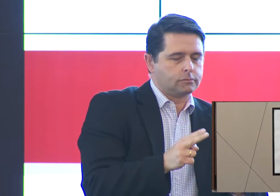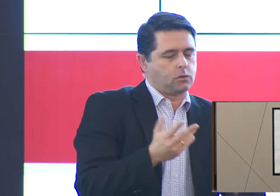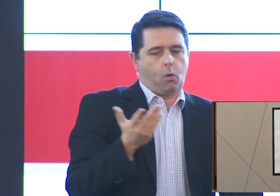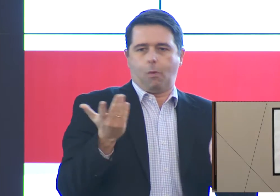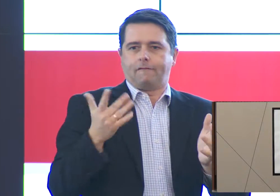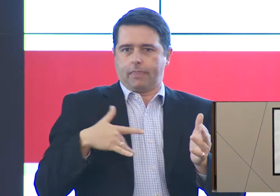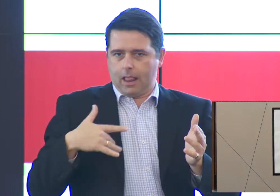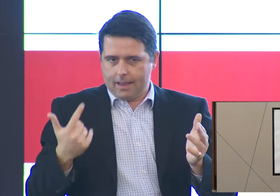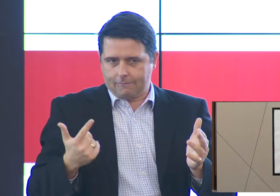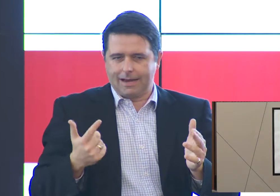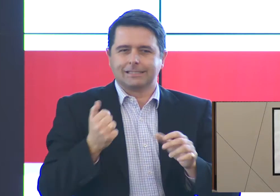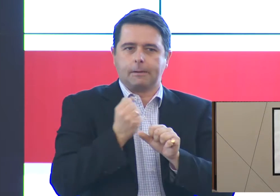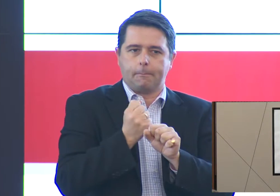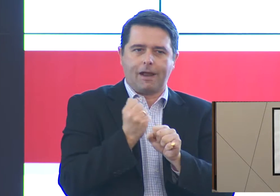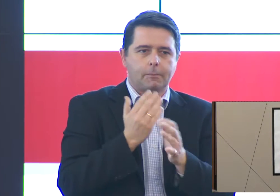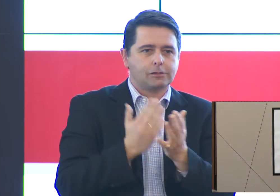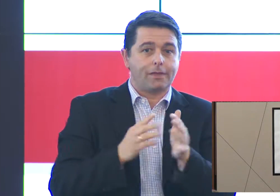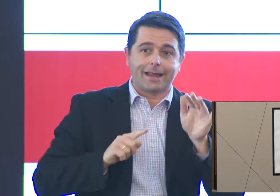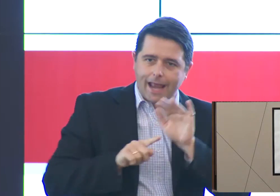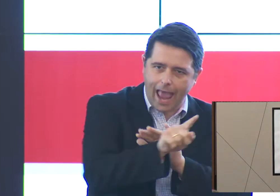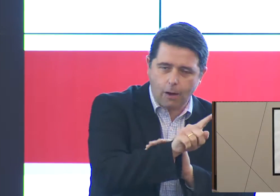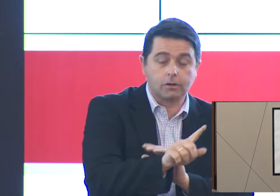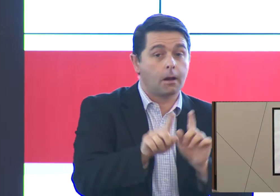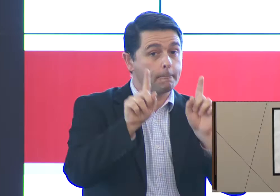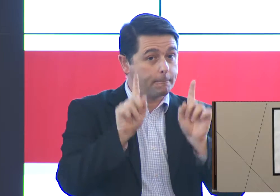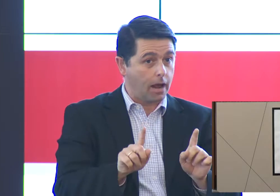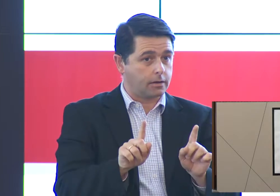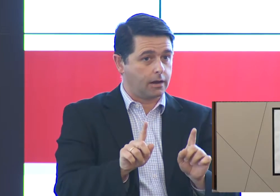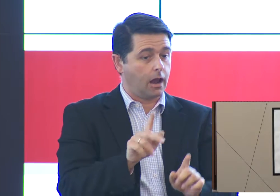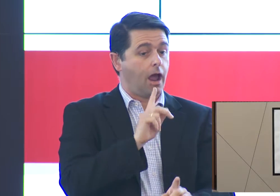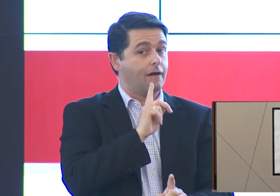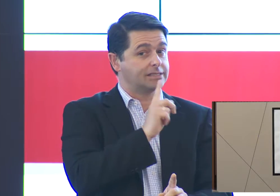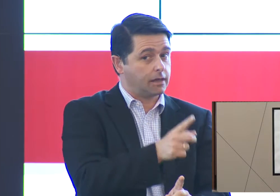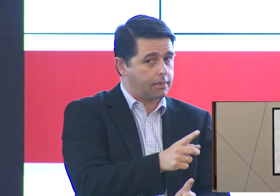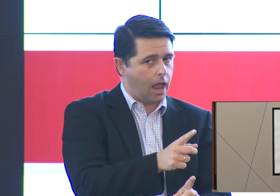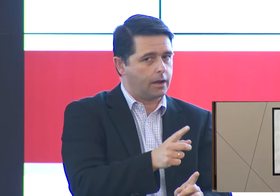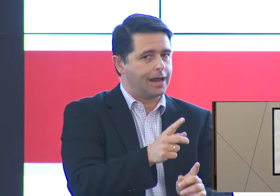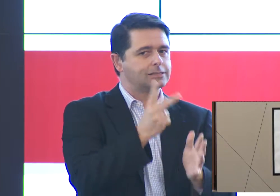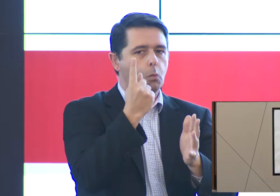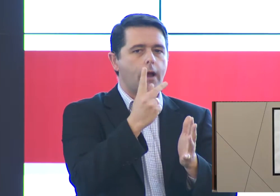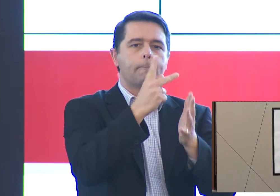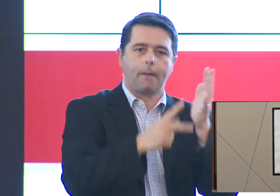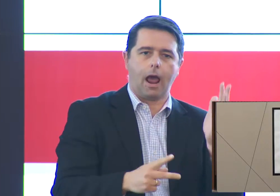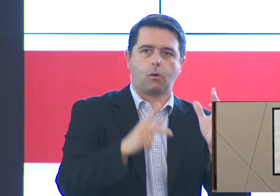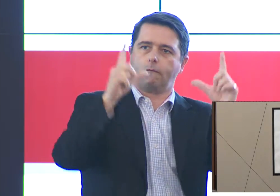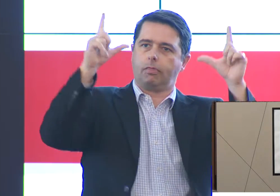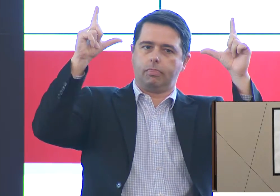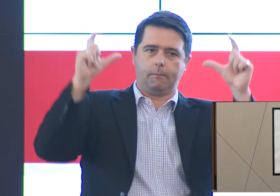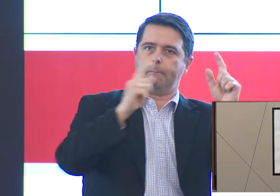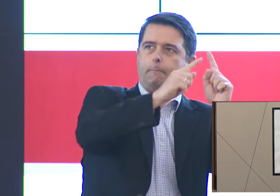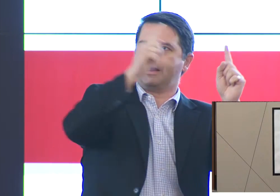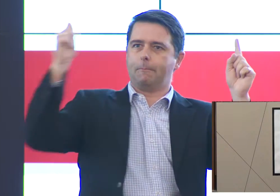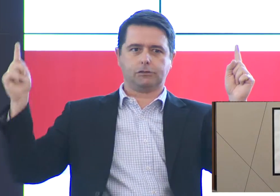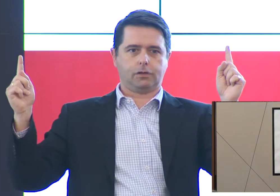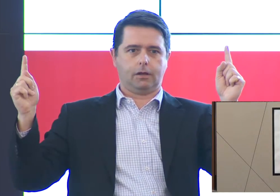and actually leave the house or wherever they're living. So they need to be able to get out and about, but having said that, that's